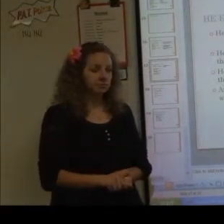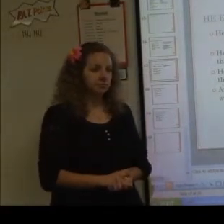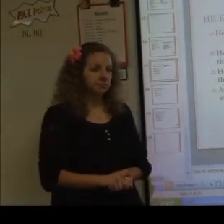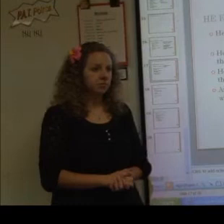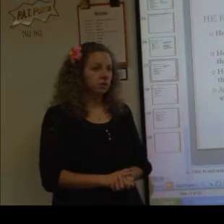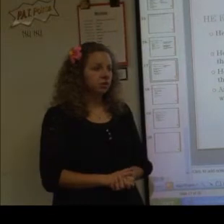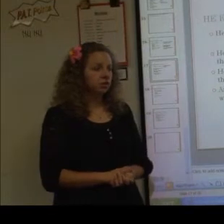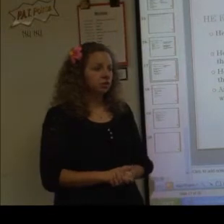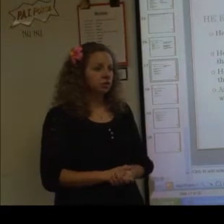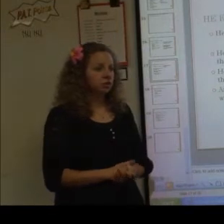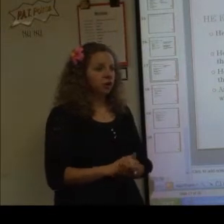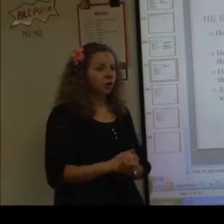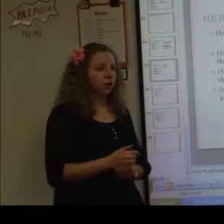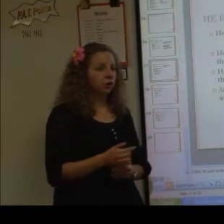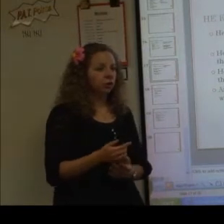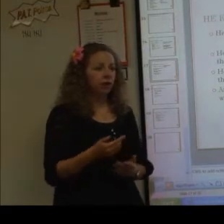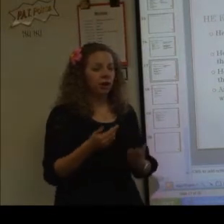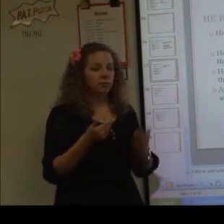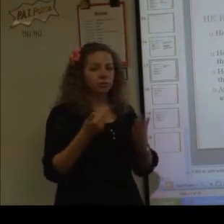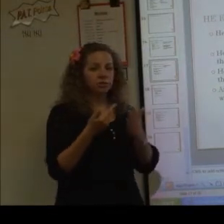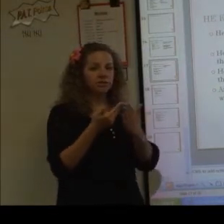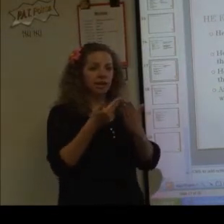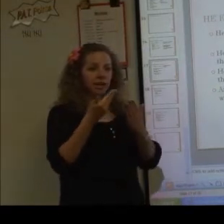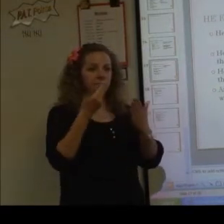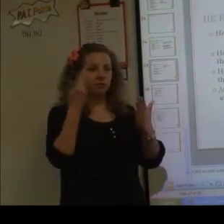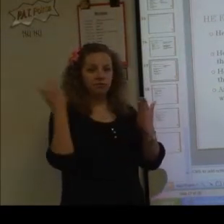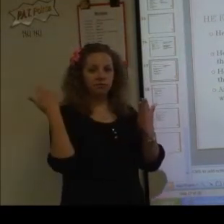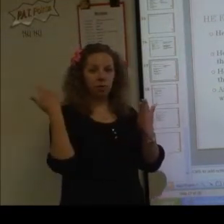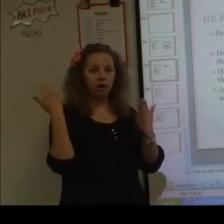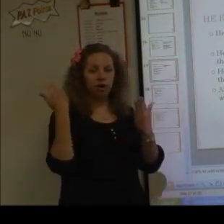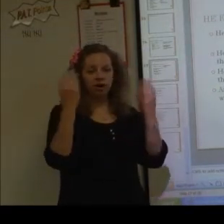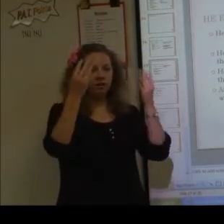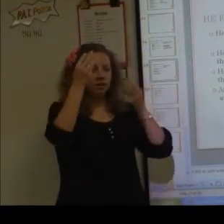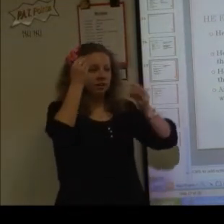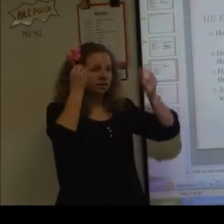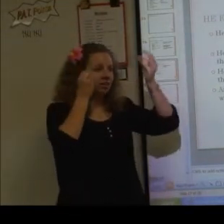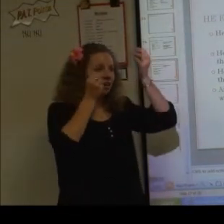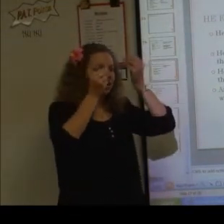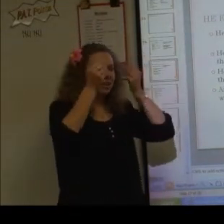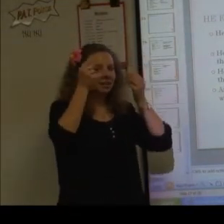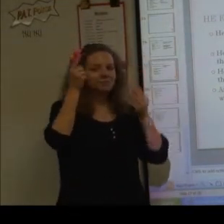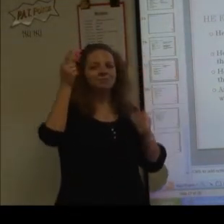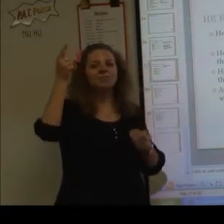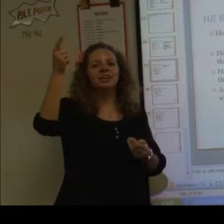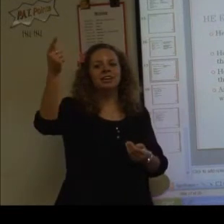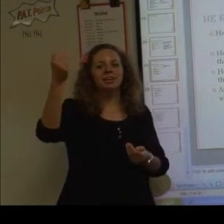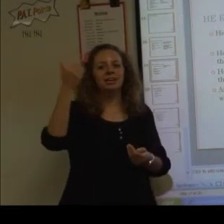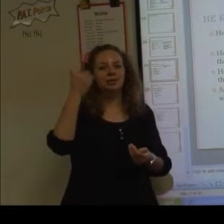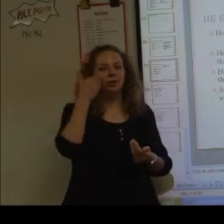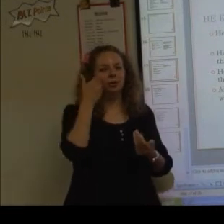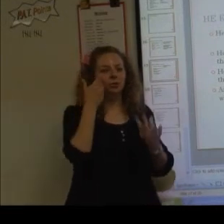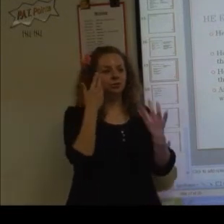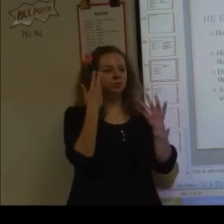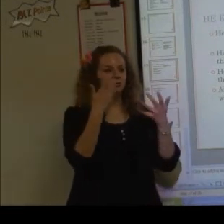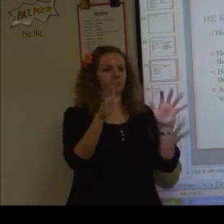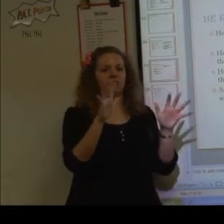it? So you could say before thinking, he knows